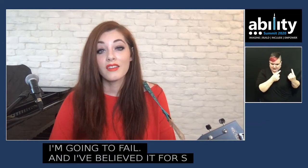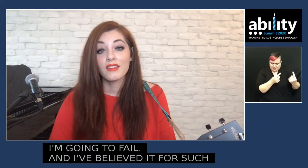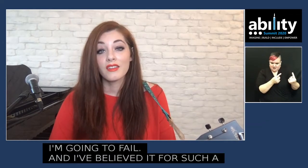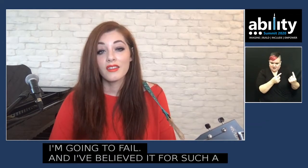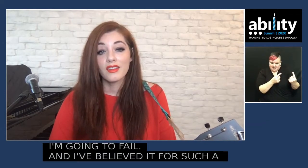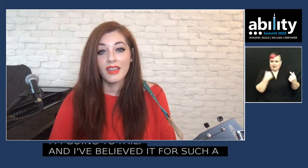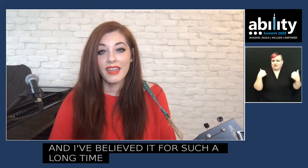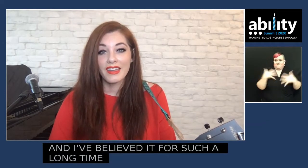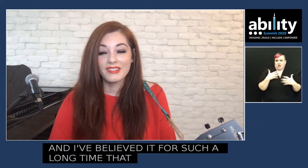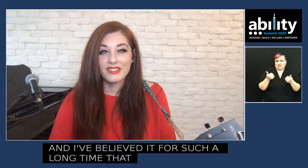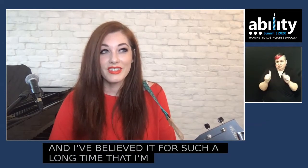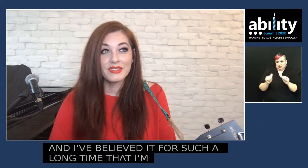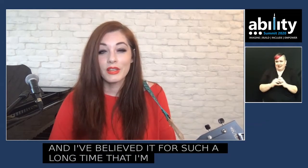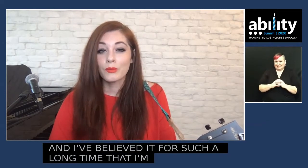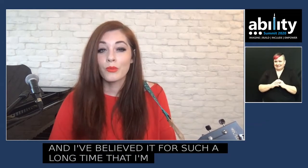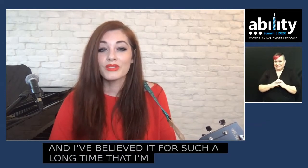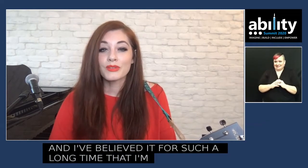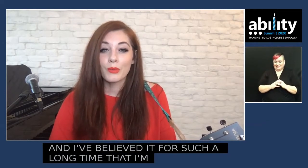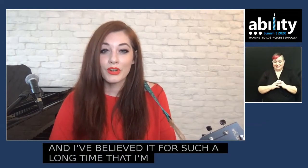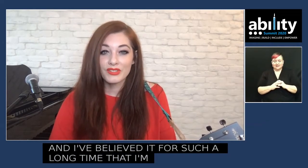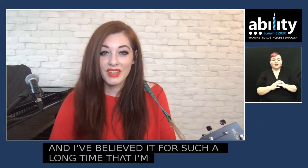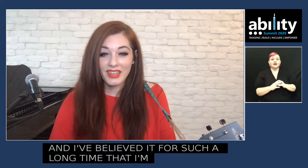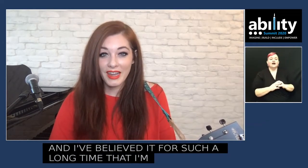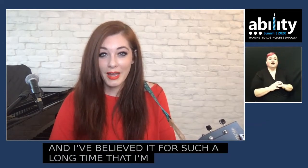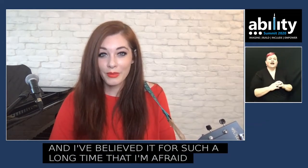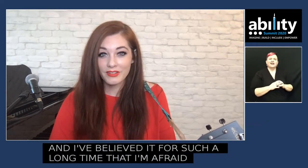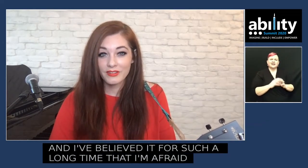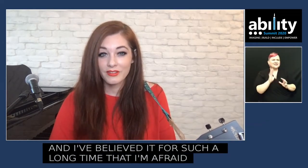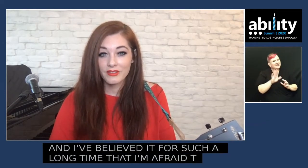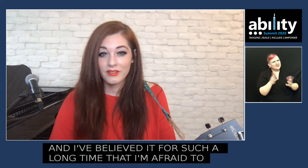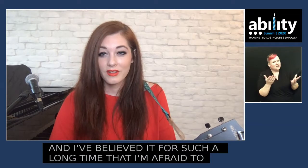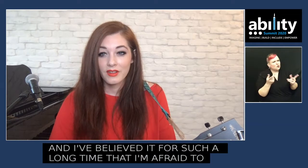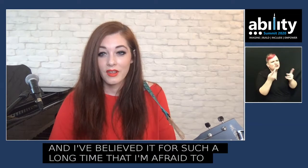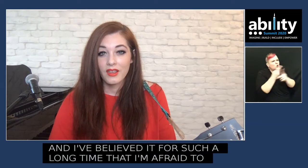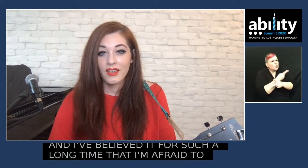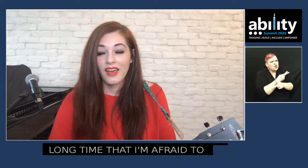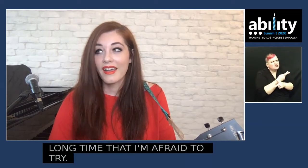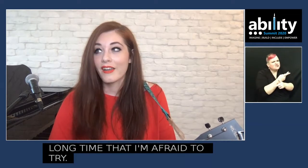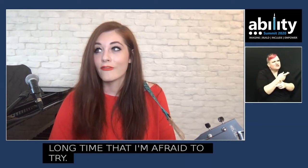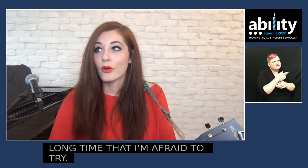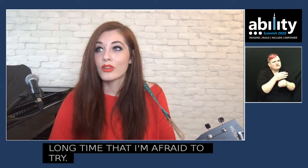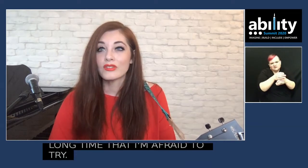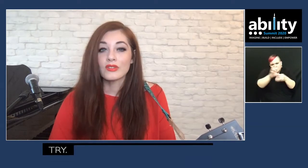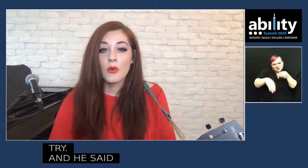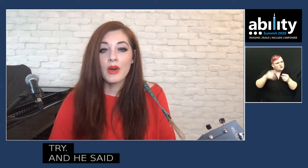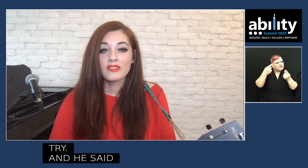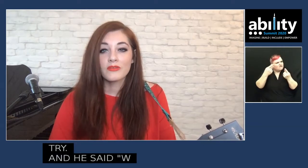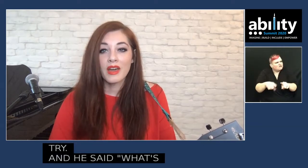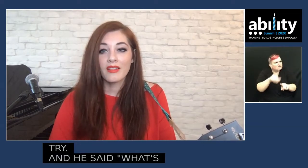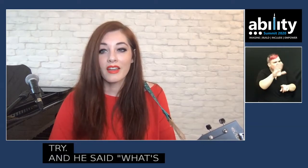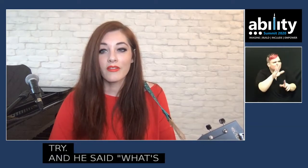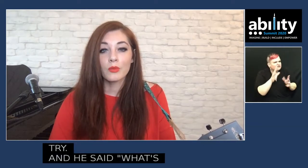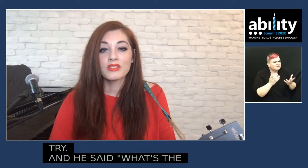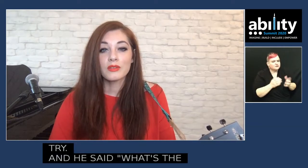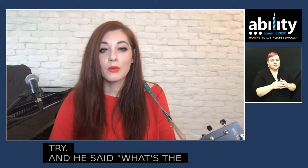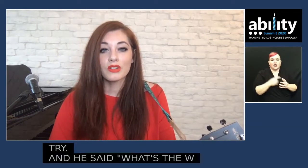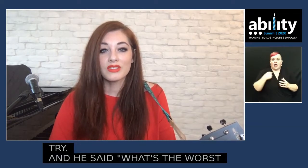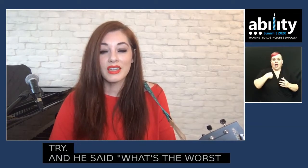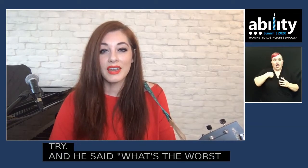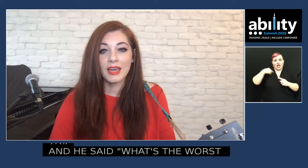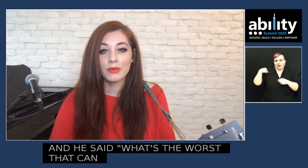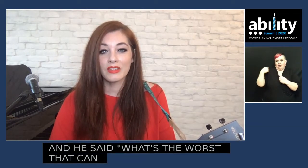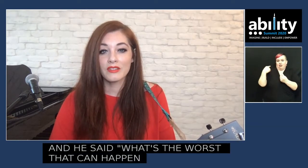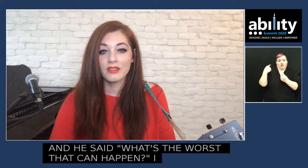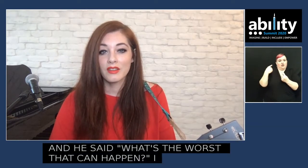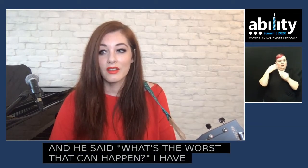try. And he said, what's the worst that can happen? I have focused so much of my life on what's the